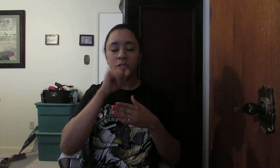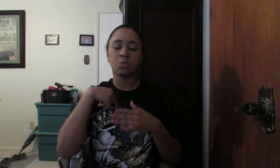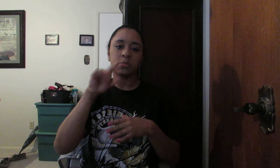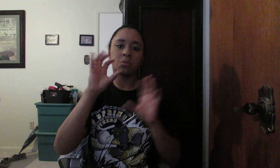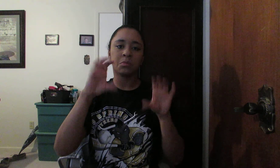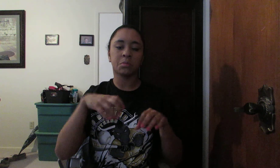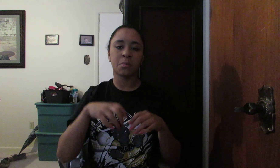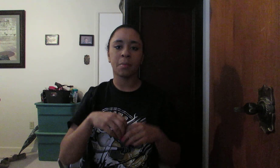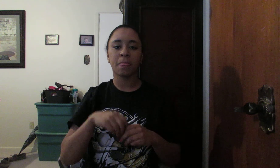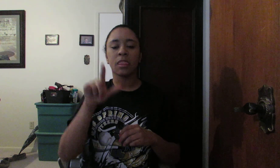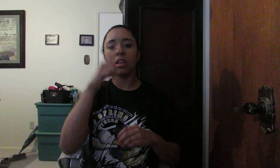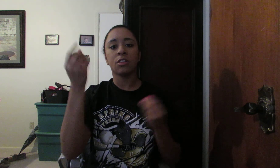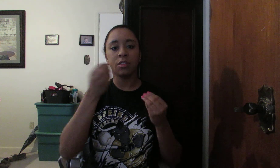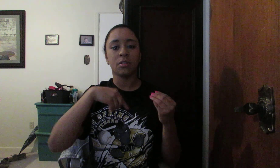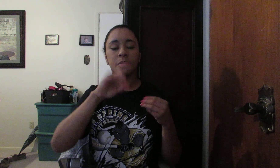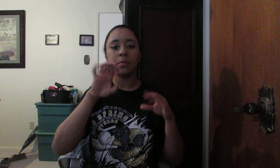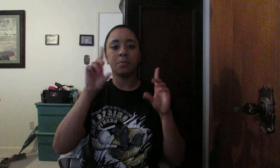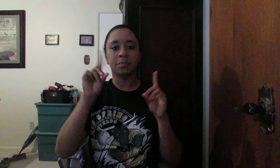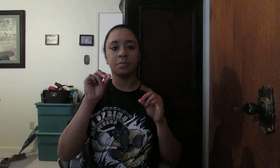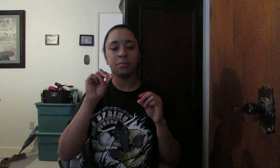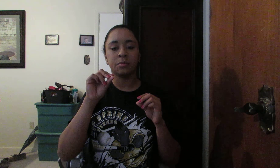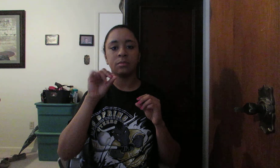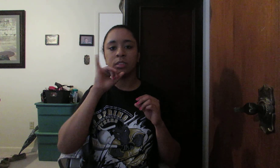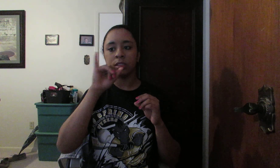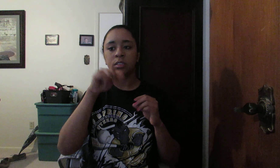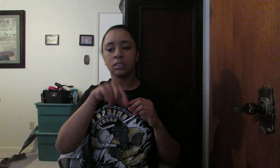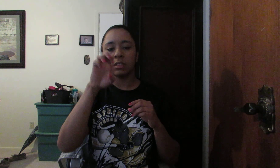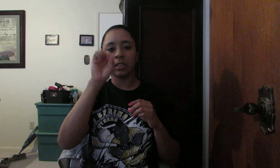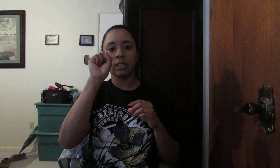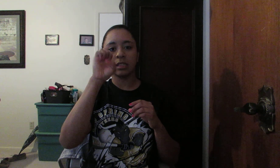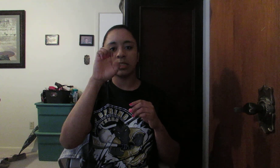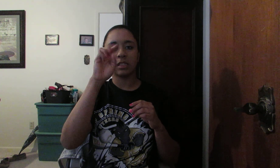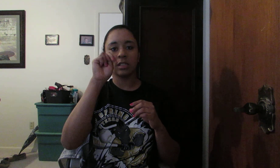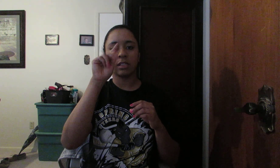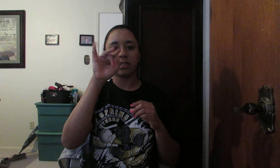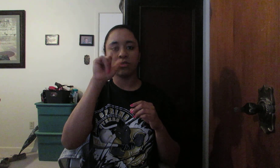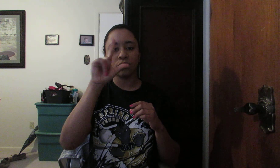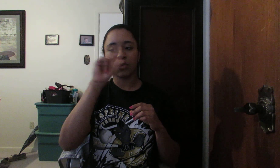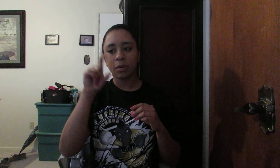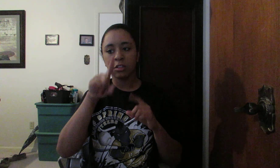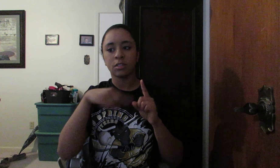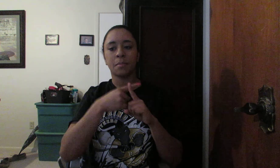And I think another thing that we can do is those essential questions about what is it that we're